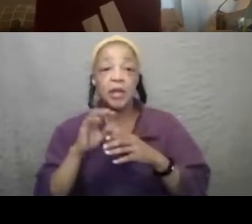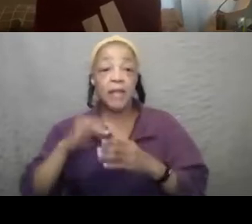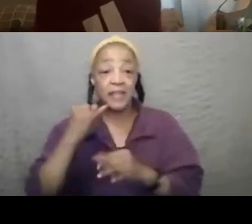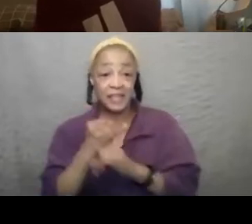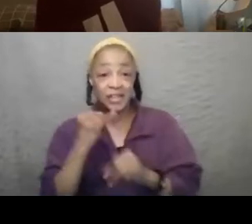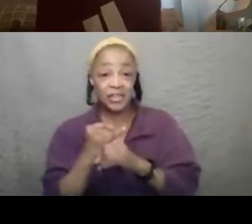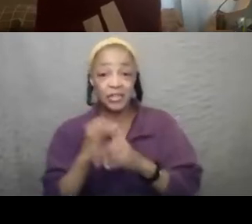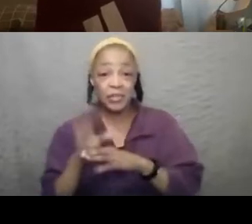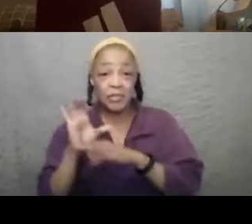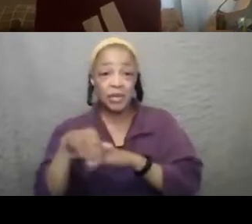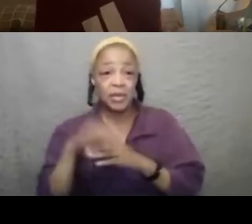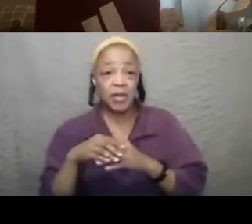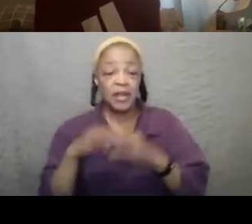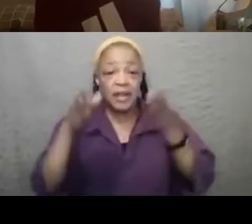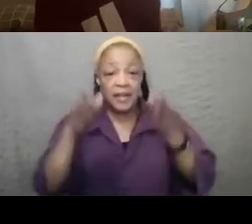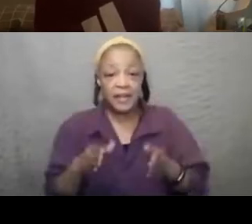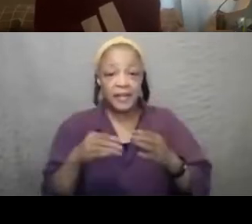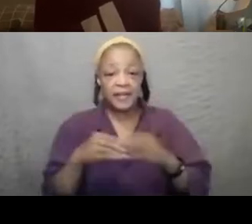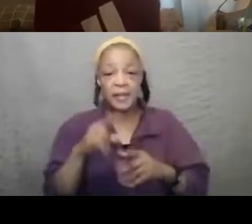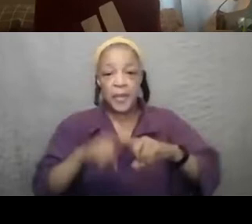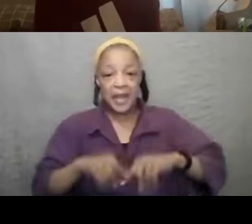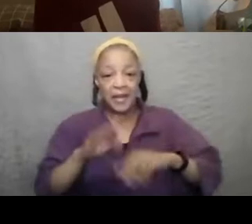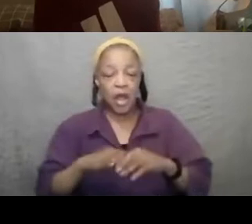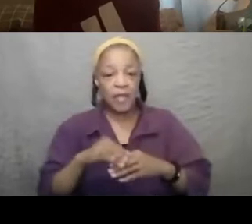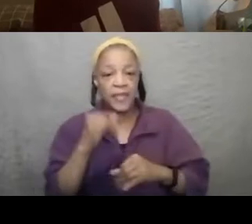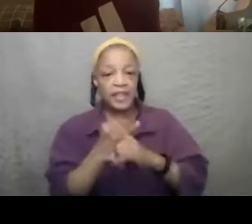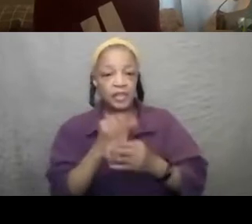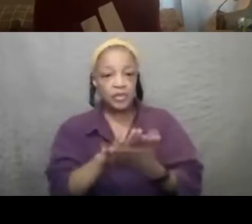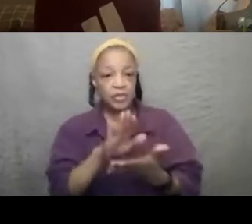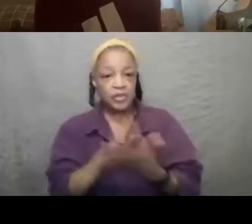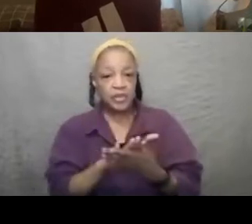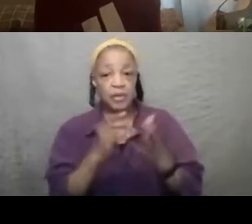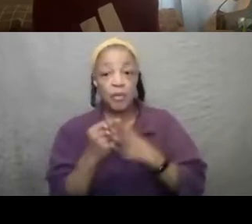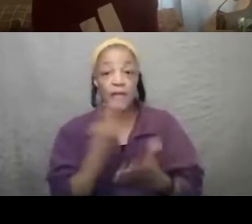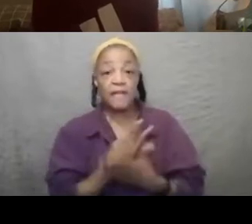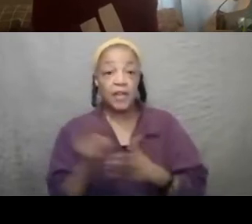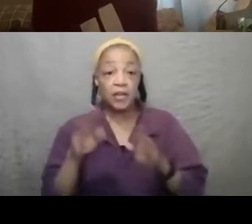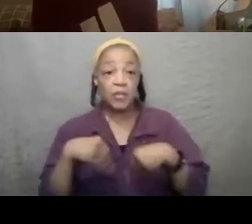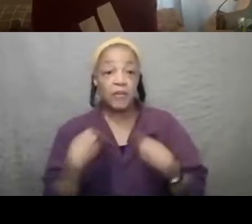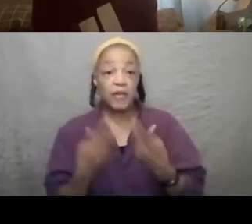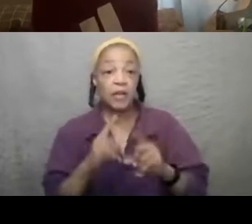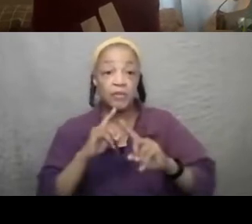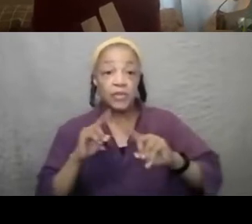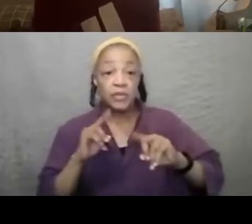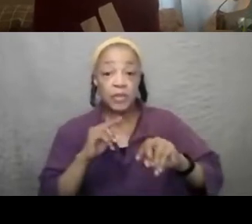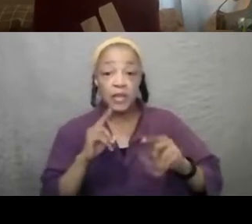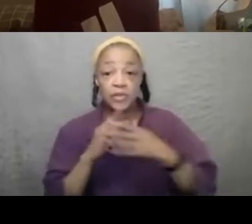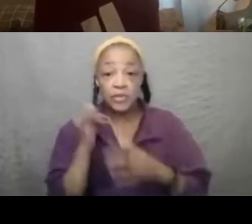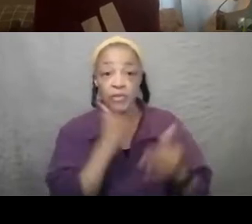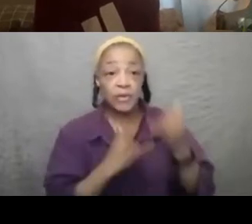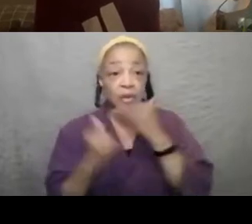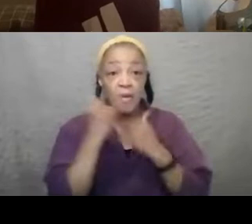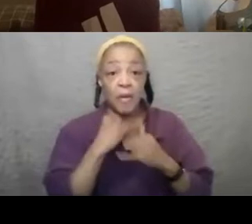perpetrated by an institution upon individuals dependent on that institution, including failure to prevent or respond supportively to wrongdoings by